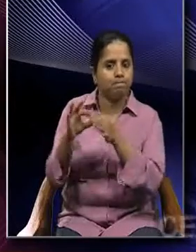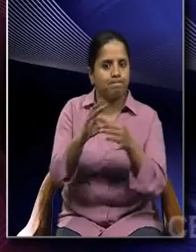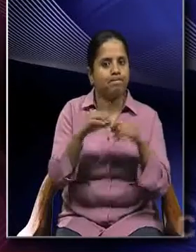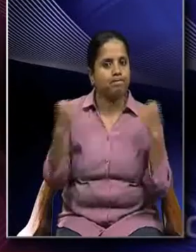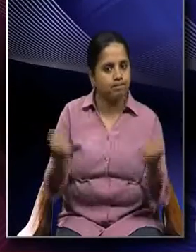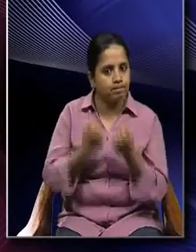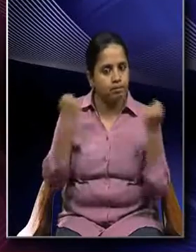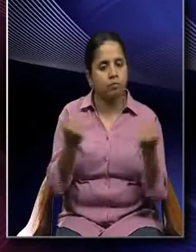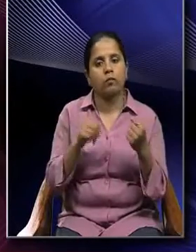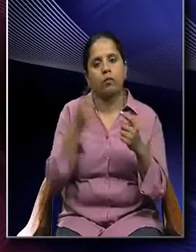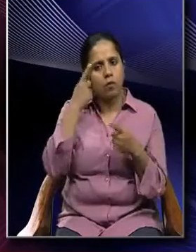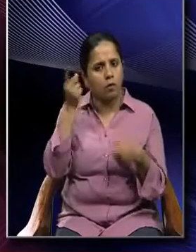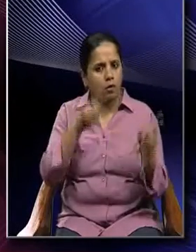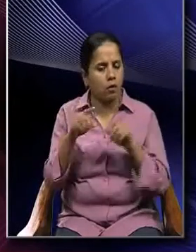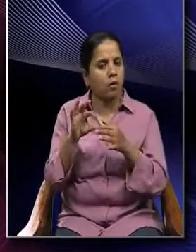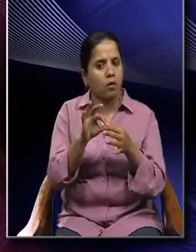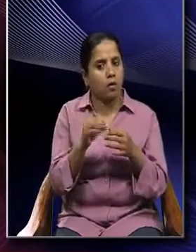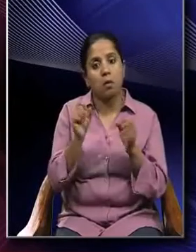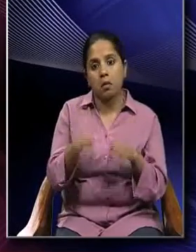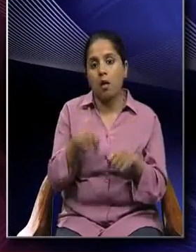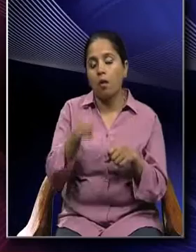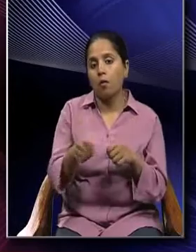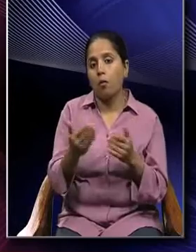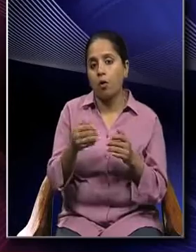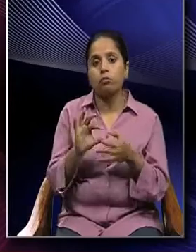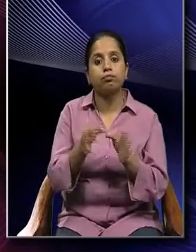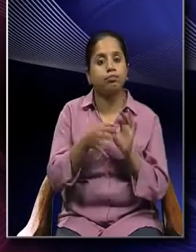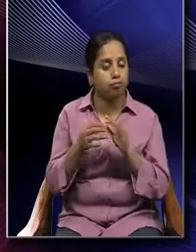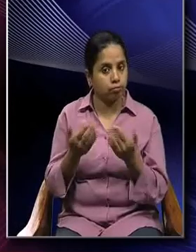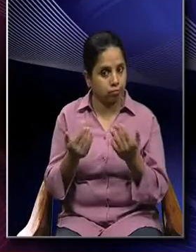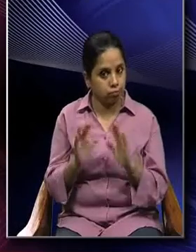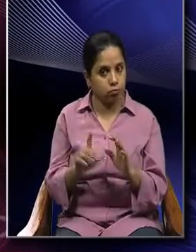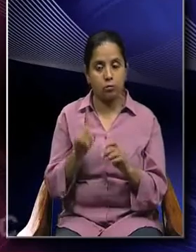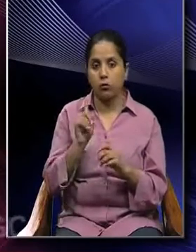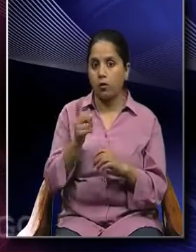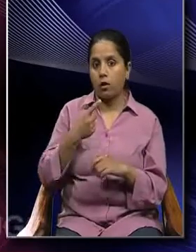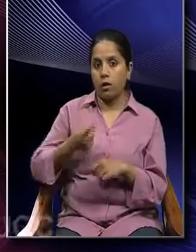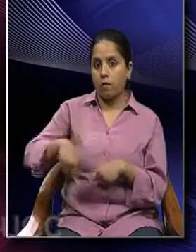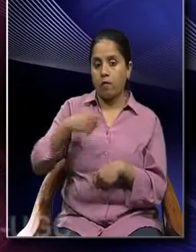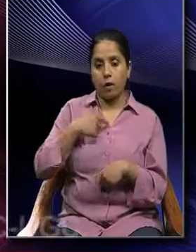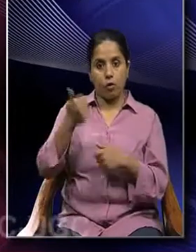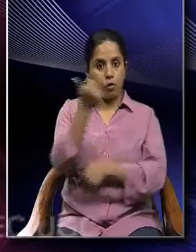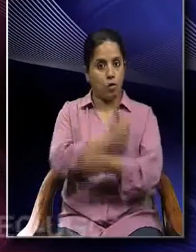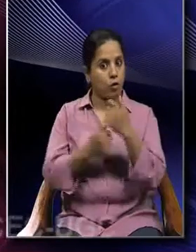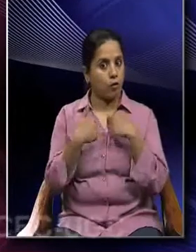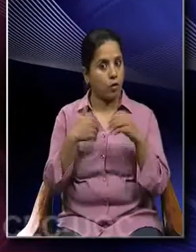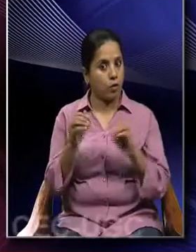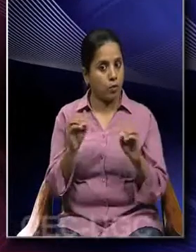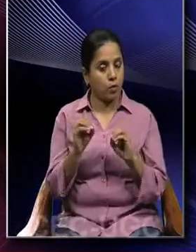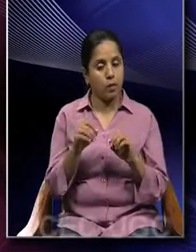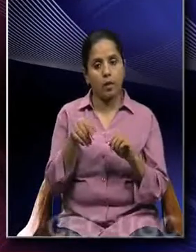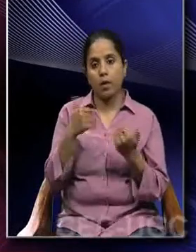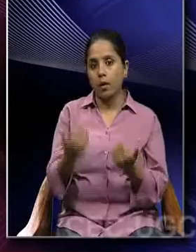strategic linkages. So we can find that there is a sense of cooperation, and once we are not competitive, then of course there is